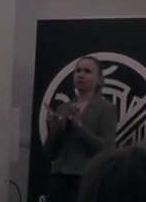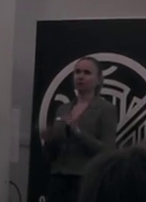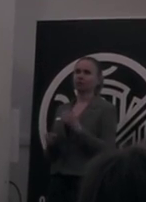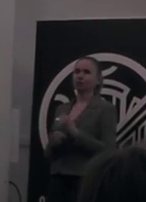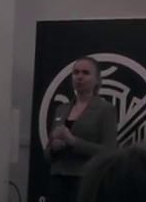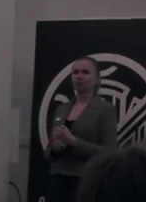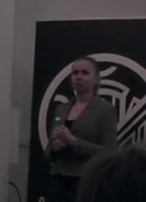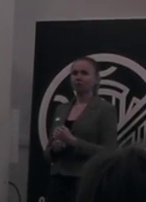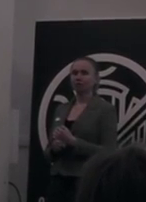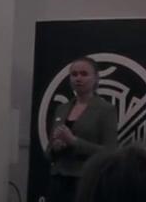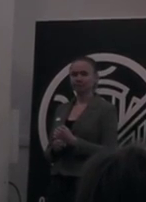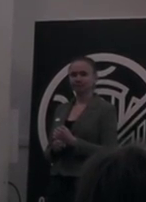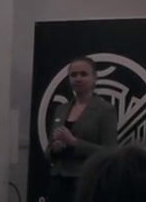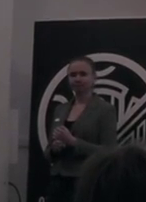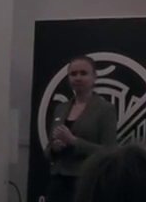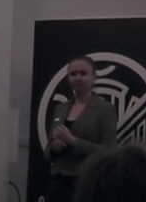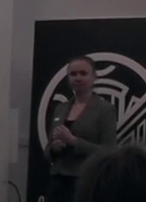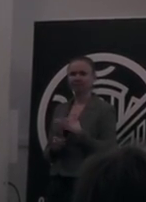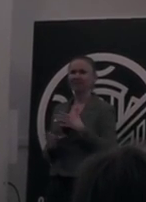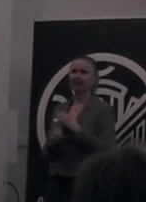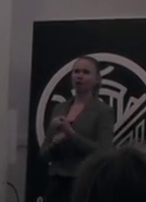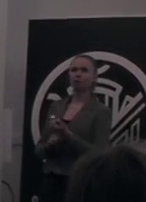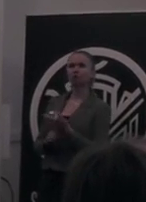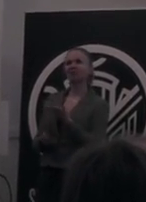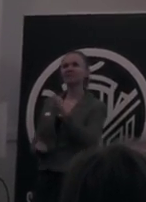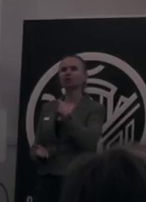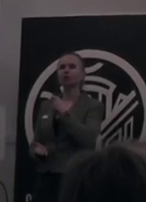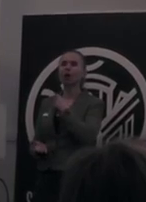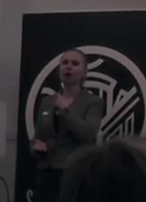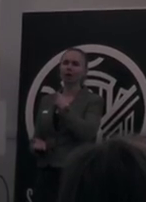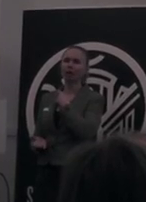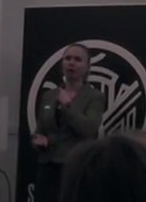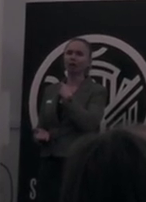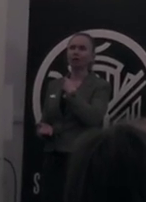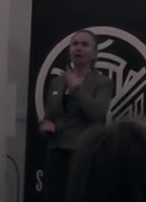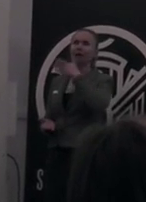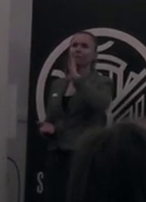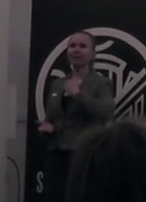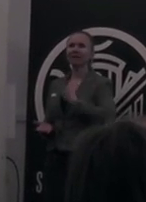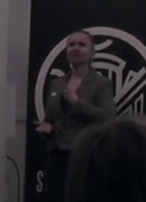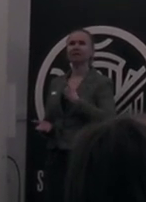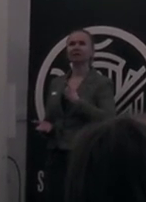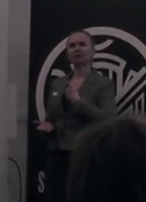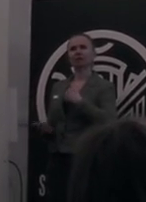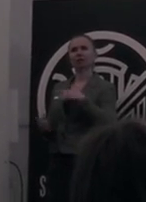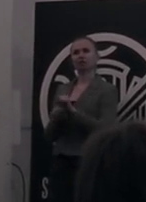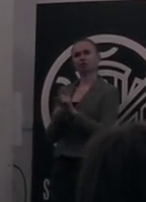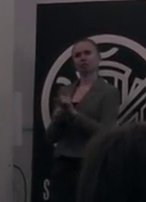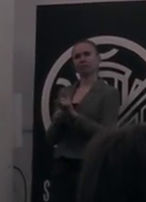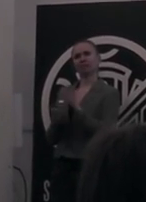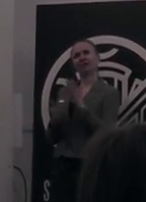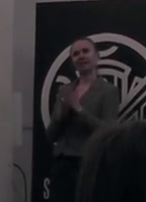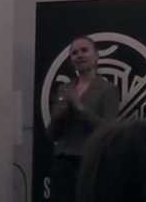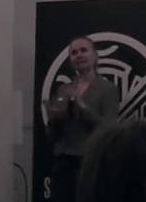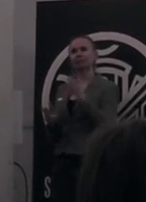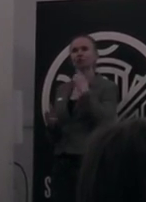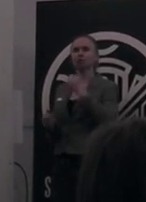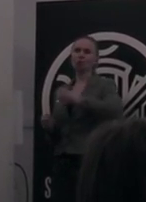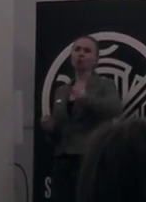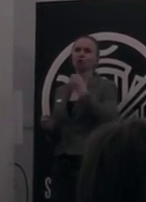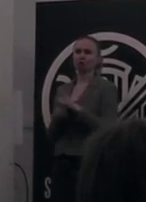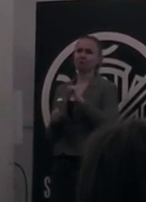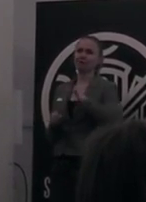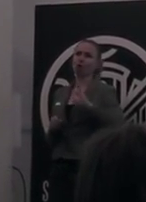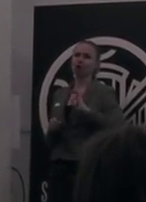that is to talk about a couple of stories of people who have my uncle-style courage in the world